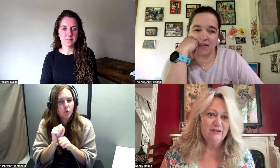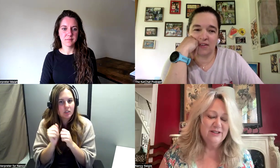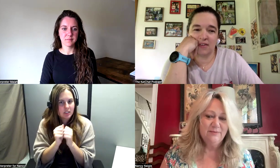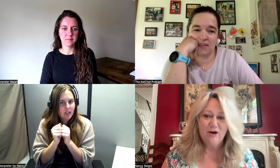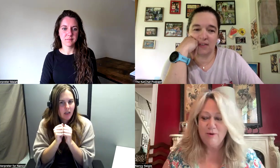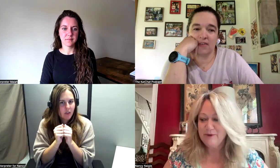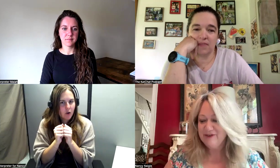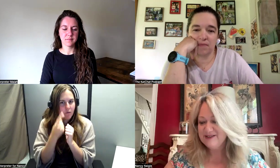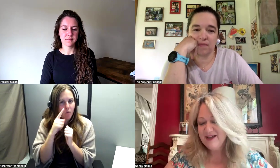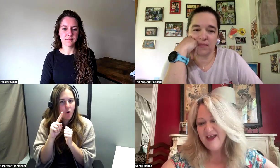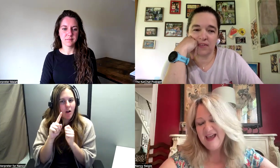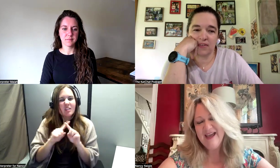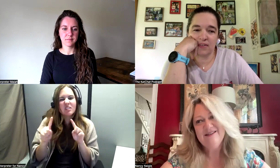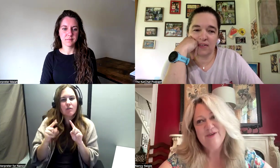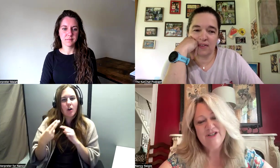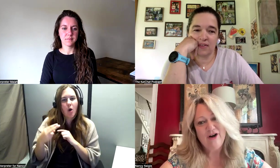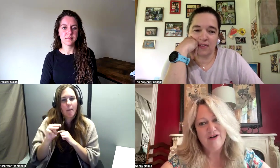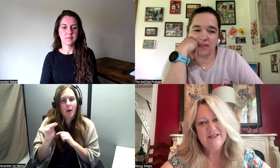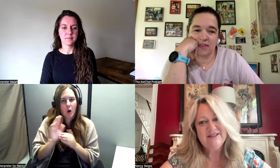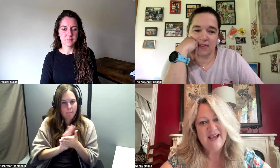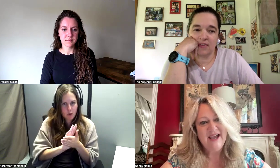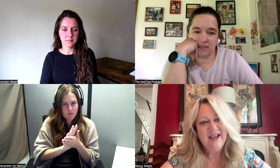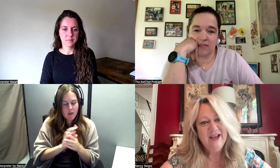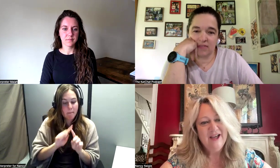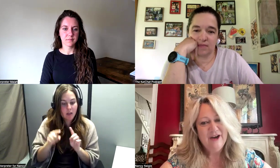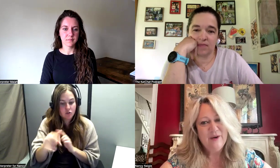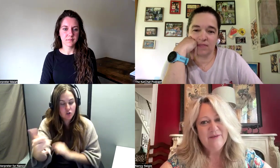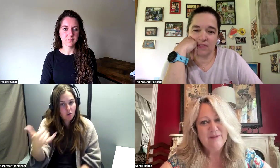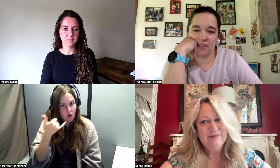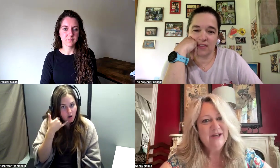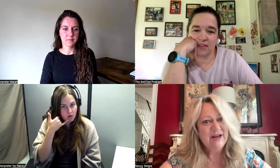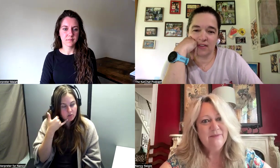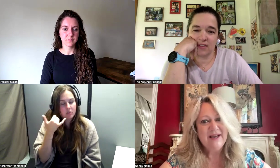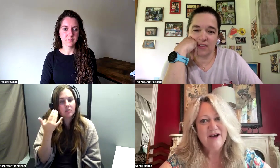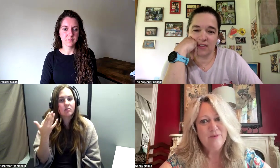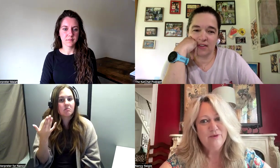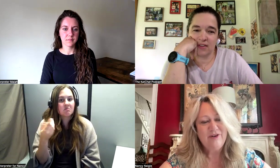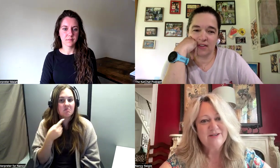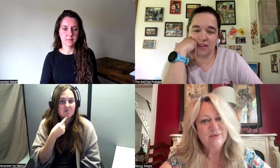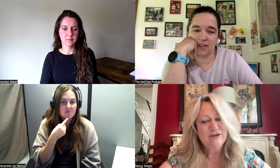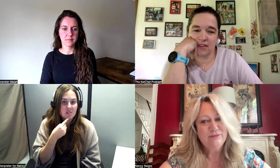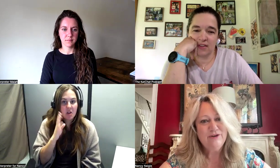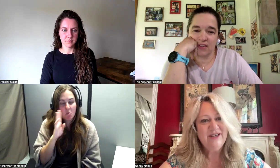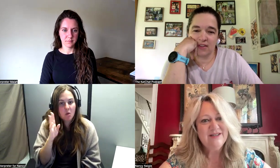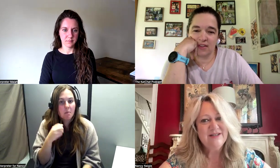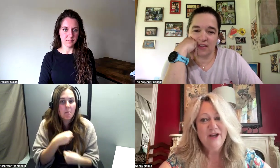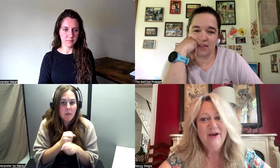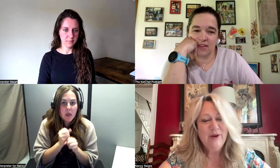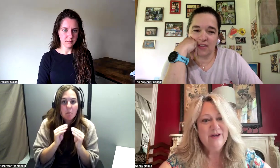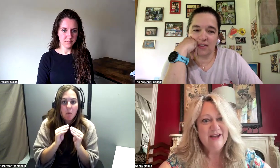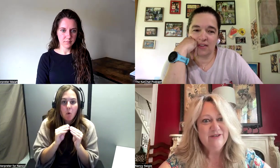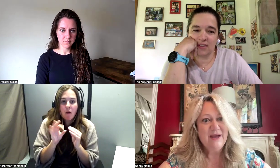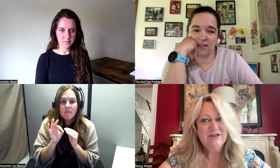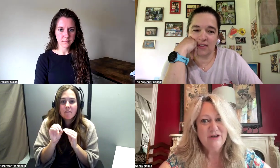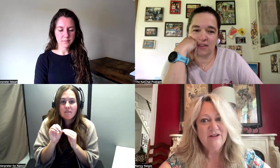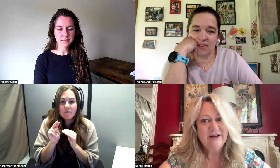each other. She did my Hallmark movies. And when she called to say, I'm getting ready to make a couple of Fox original movies, we